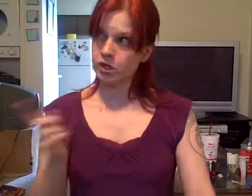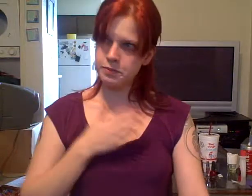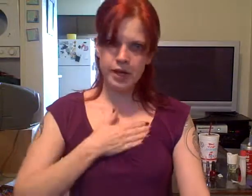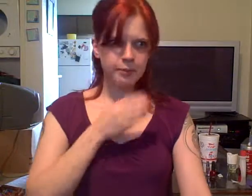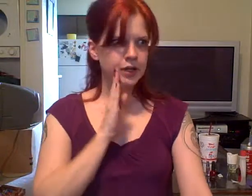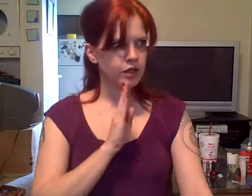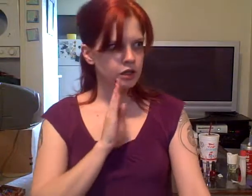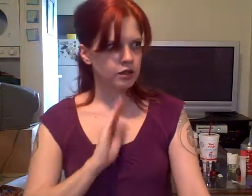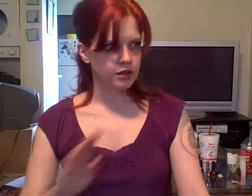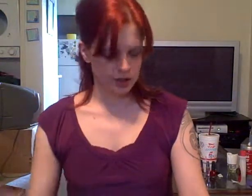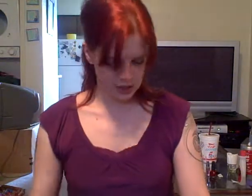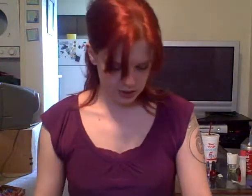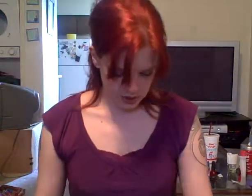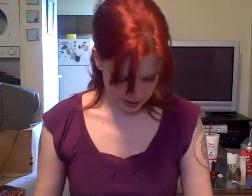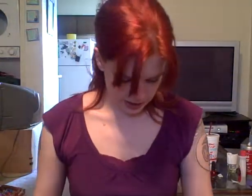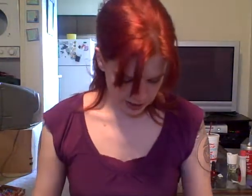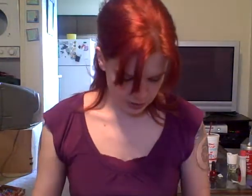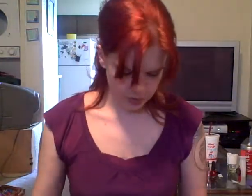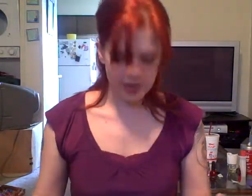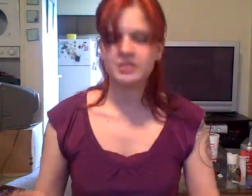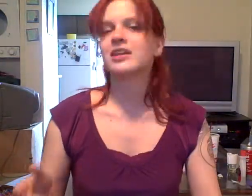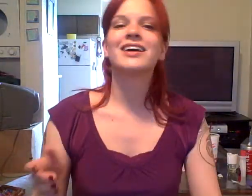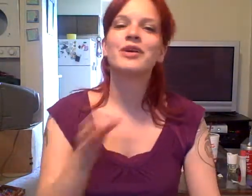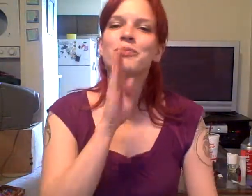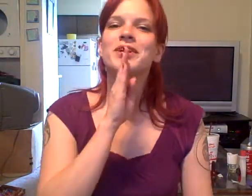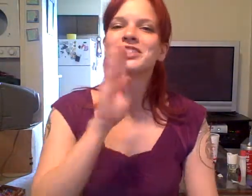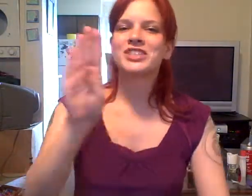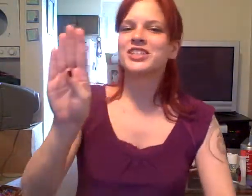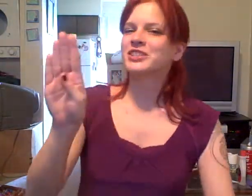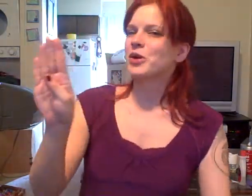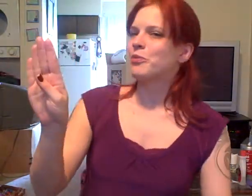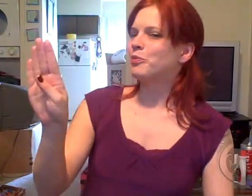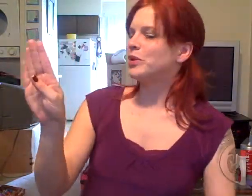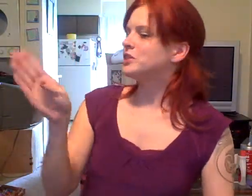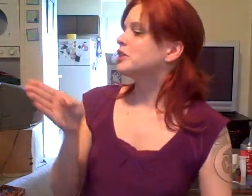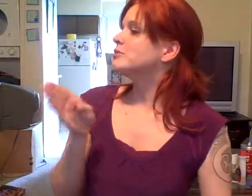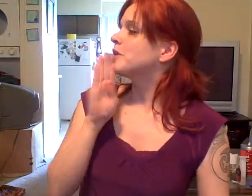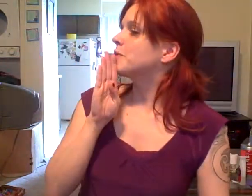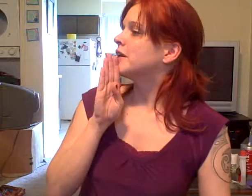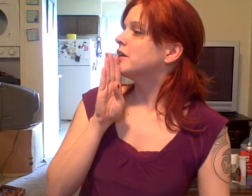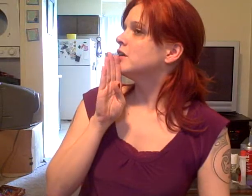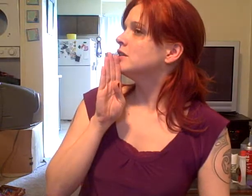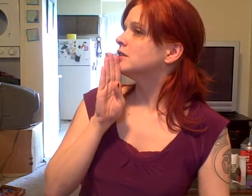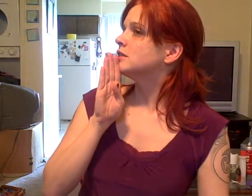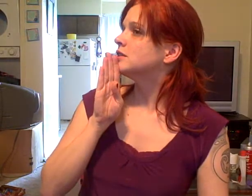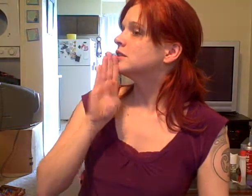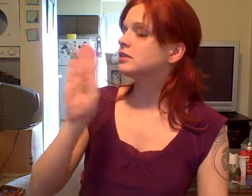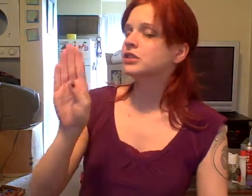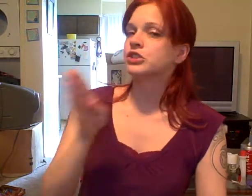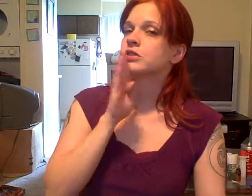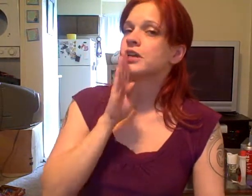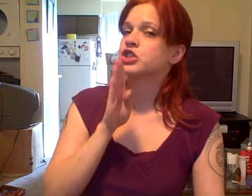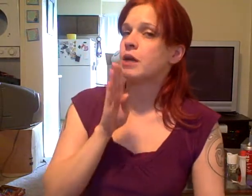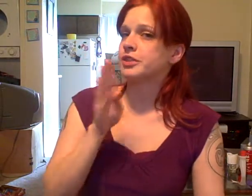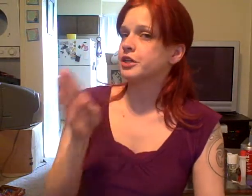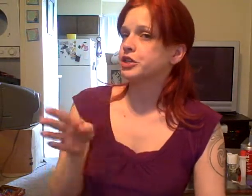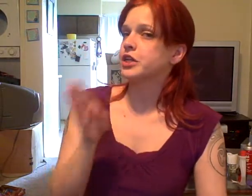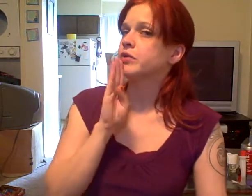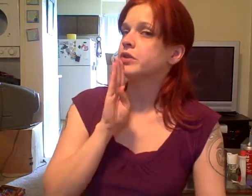my beer? And then, oh, next, bitch. So bitch comes up right here. It kind of chops at your chin with a